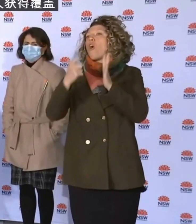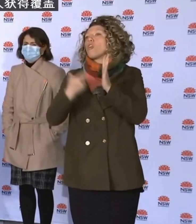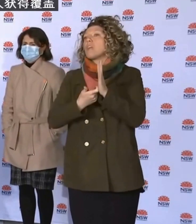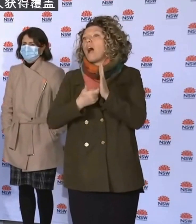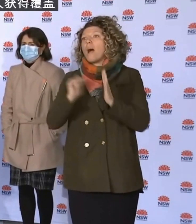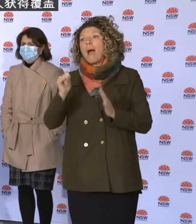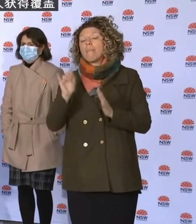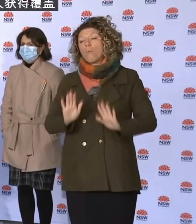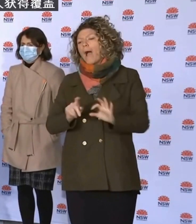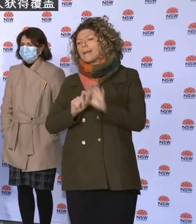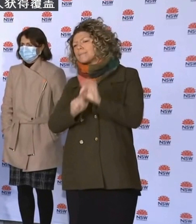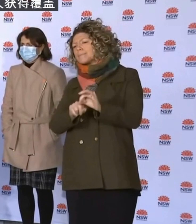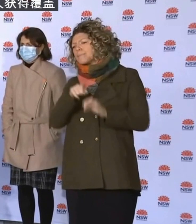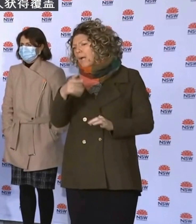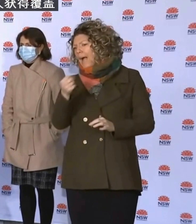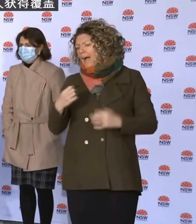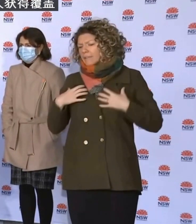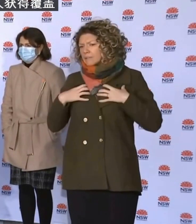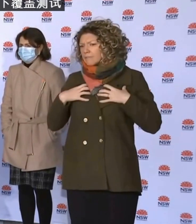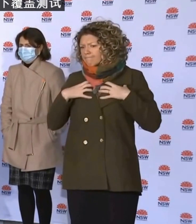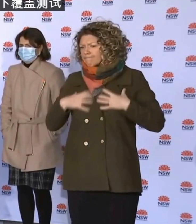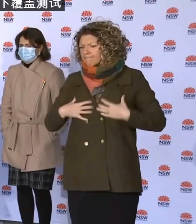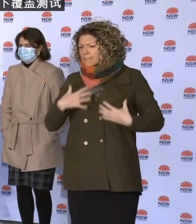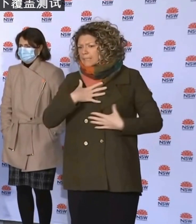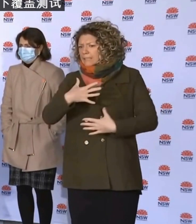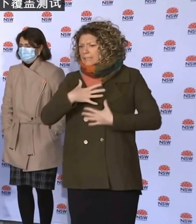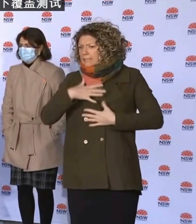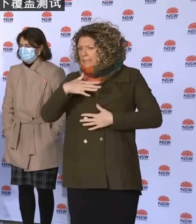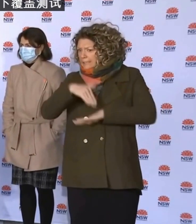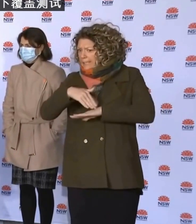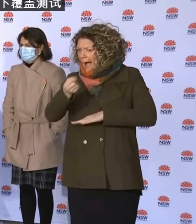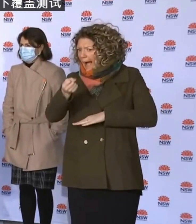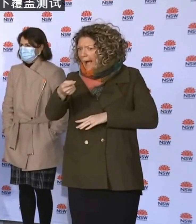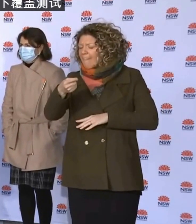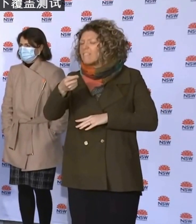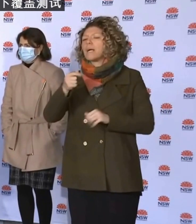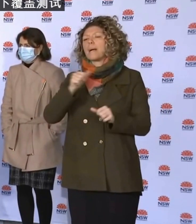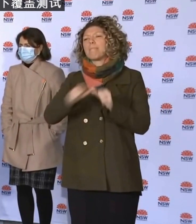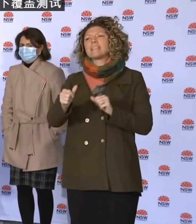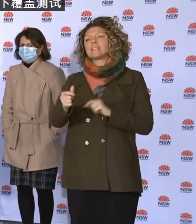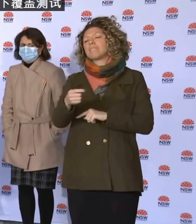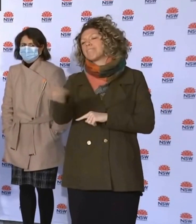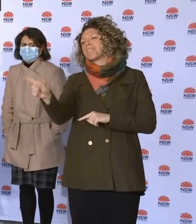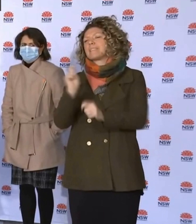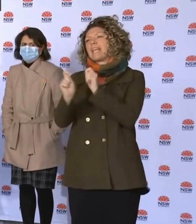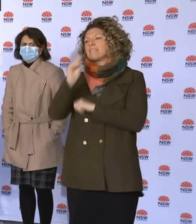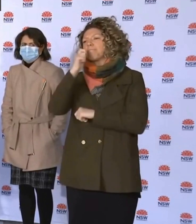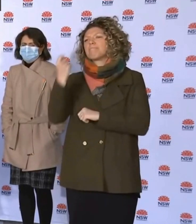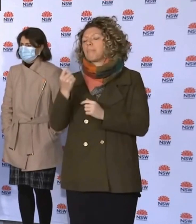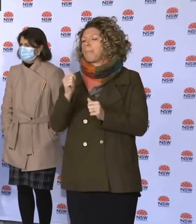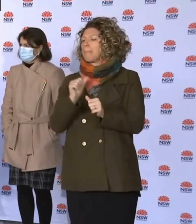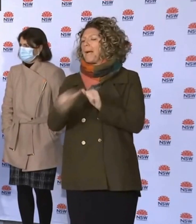appropriately asking someone with respiratory symptoms to get a COVID test in the current situation where we do have community